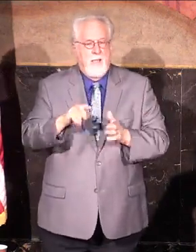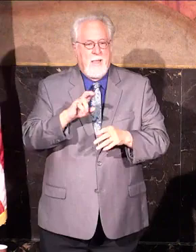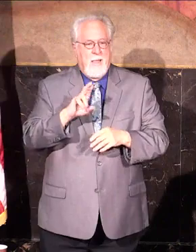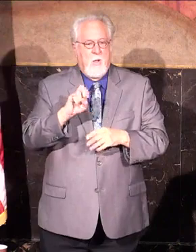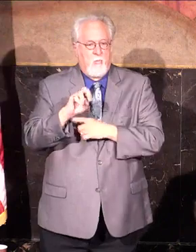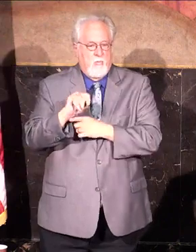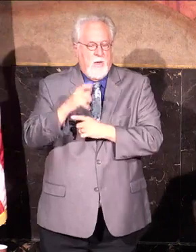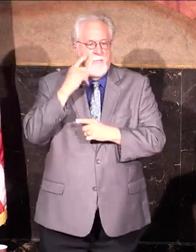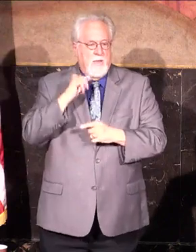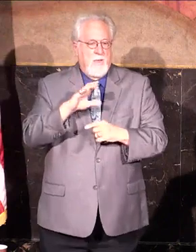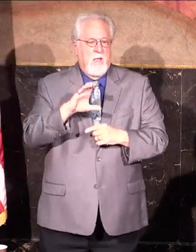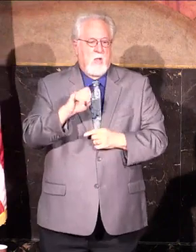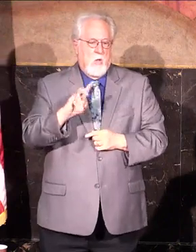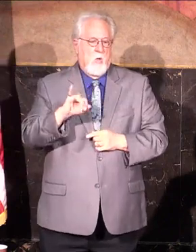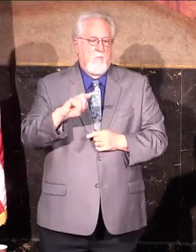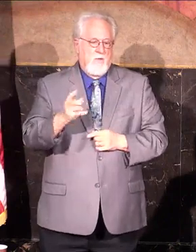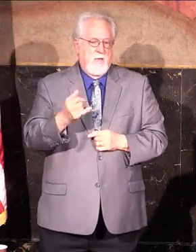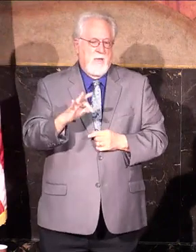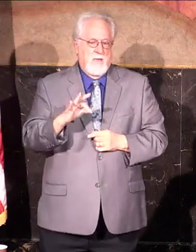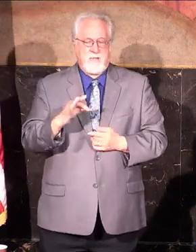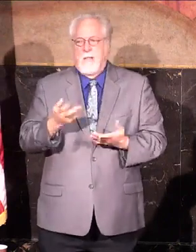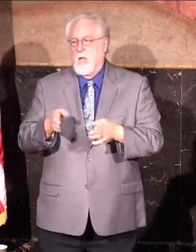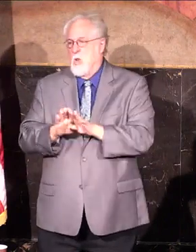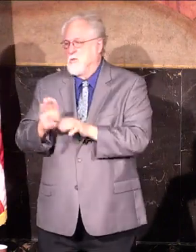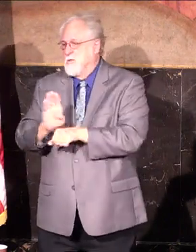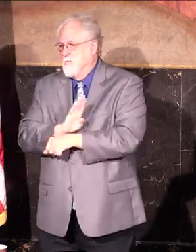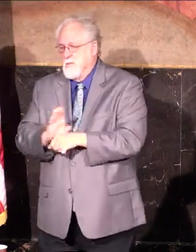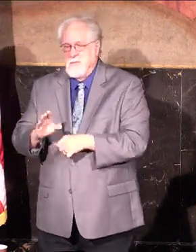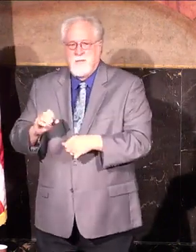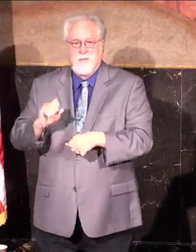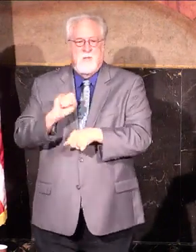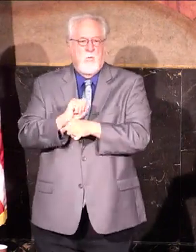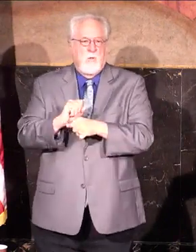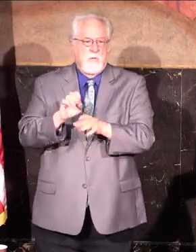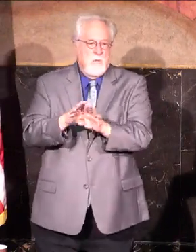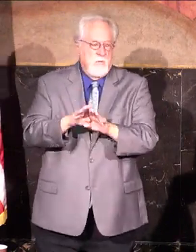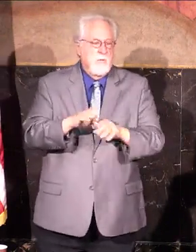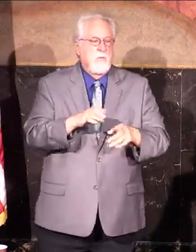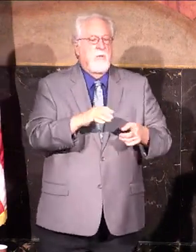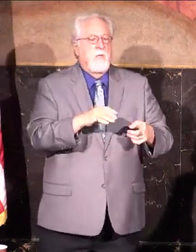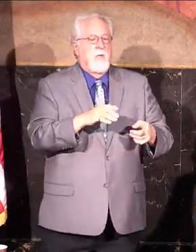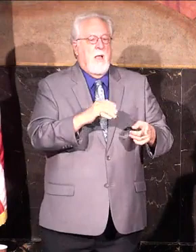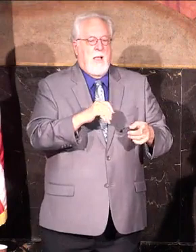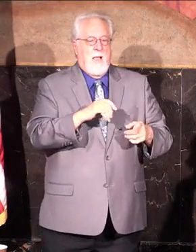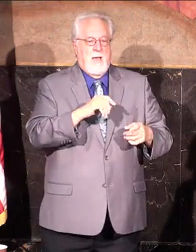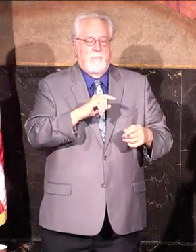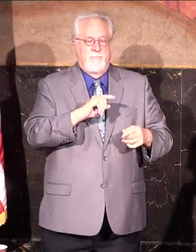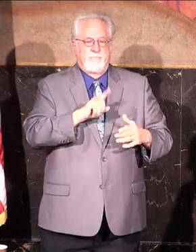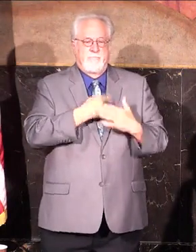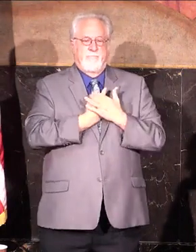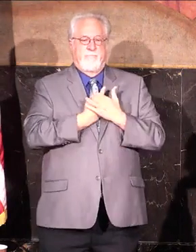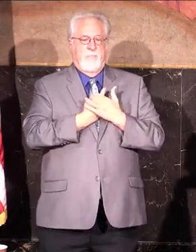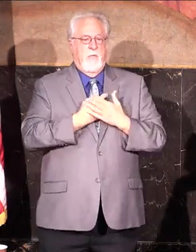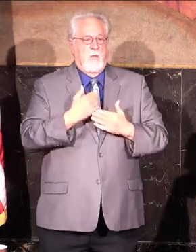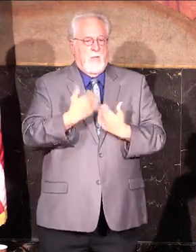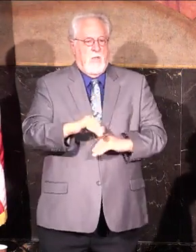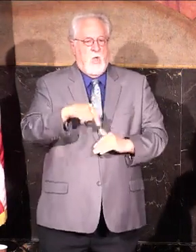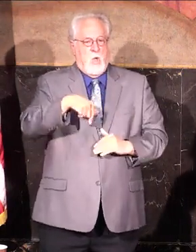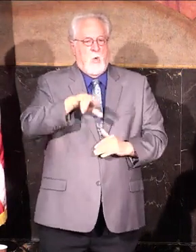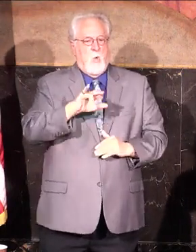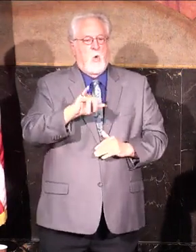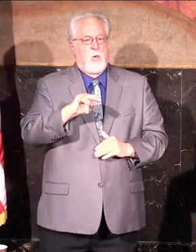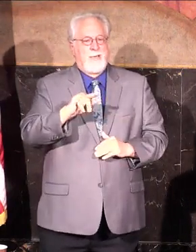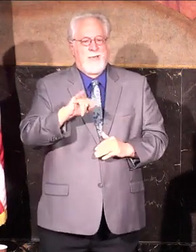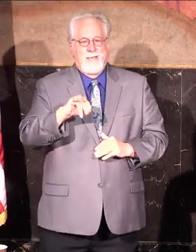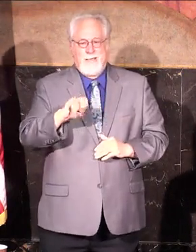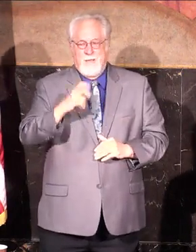of COVID-19, the closures, and the isolation and self-quarantine related to the COVID-19 pandemic. There